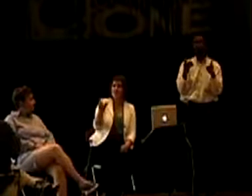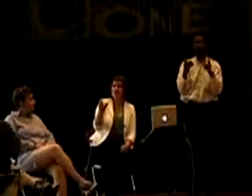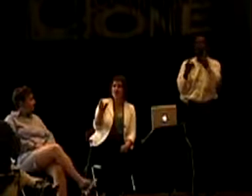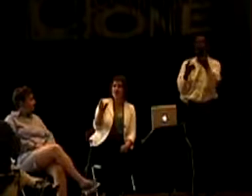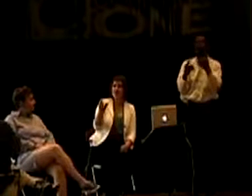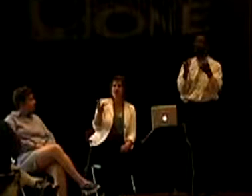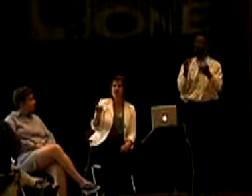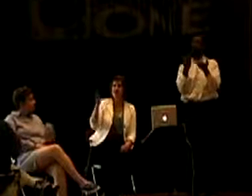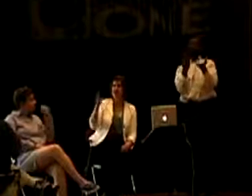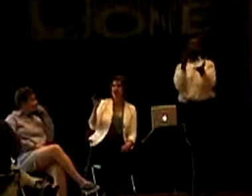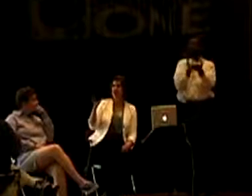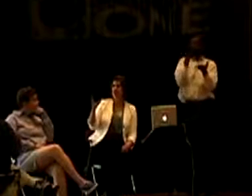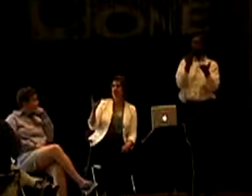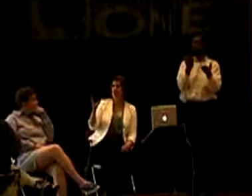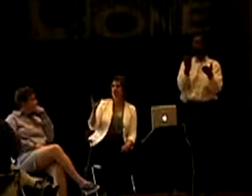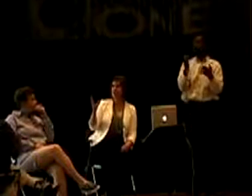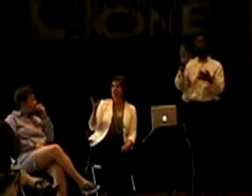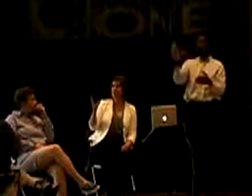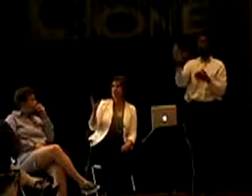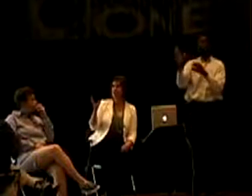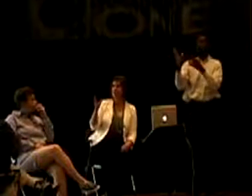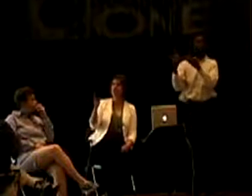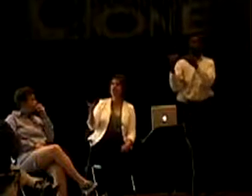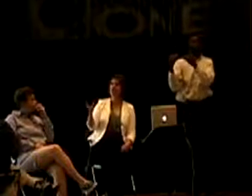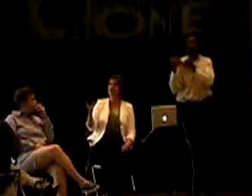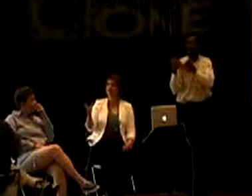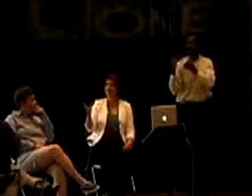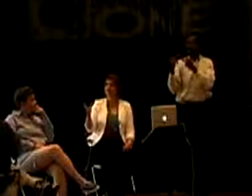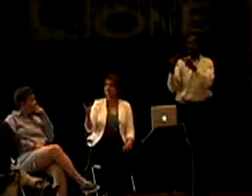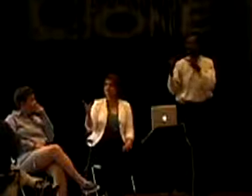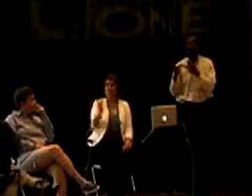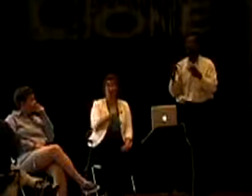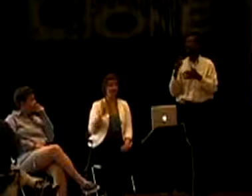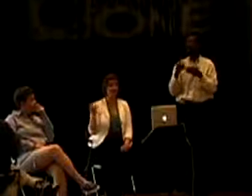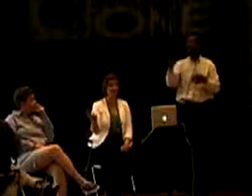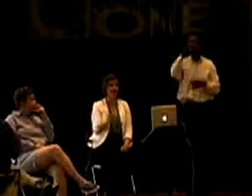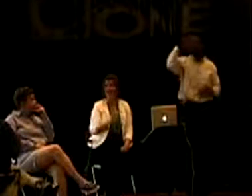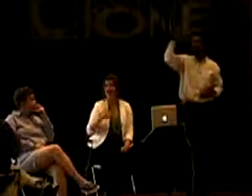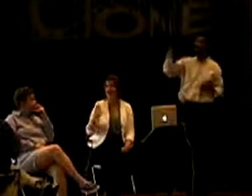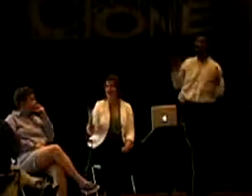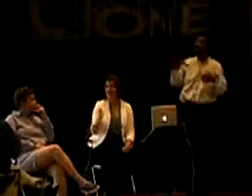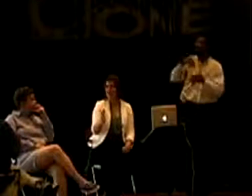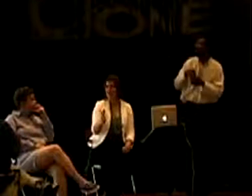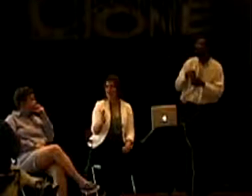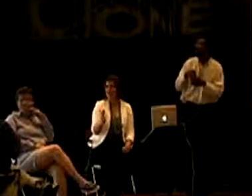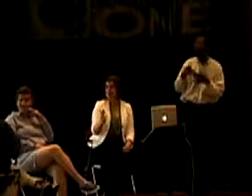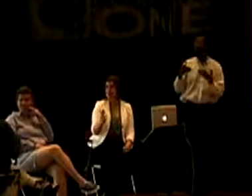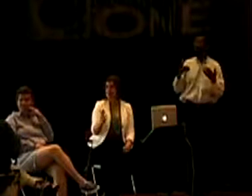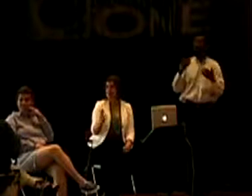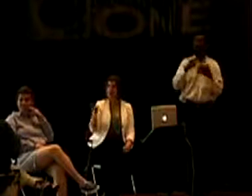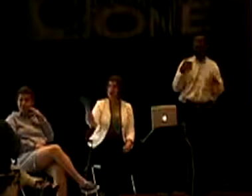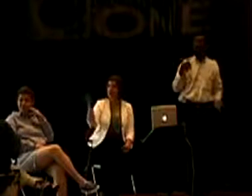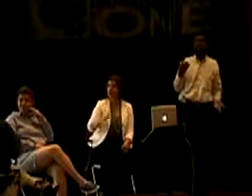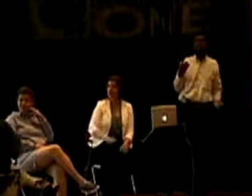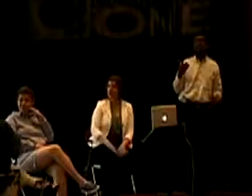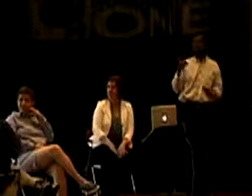think the position of sign master is probably mysterious to people who have not had that experience